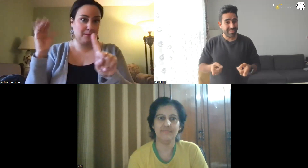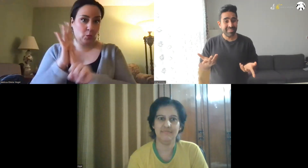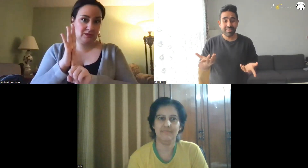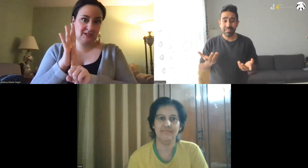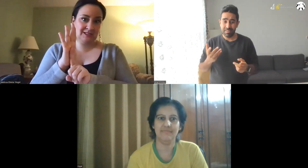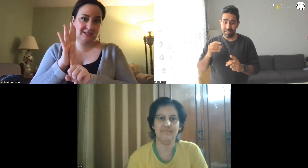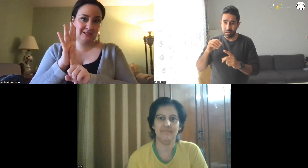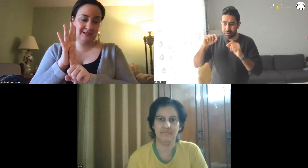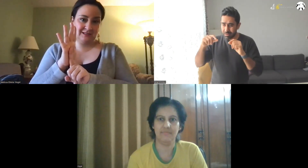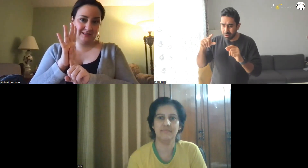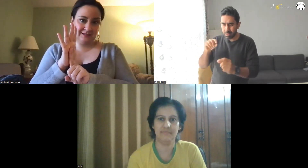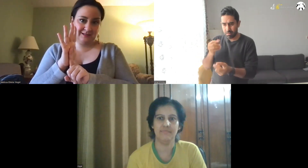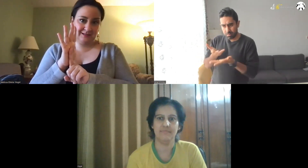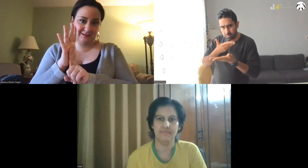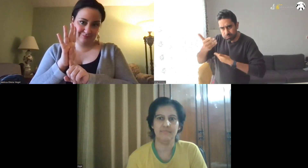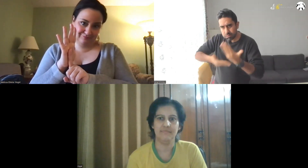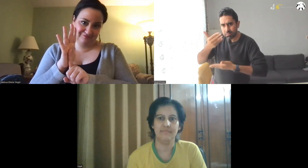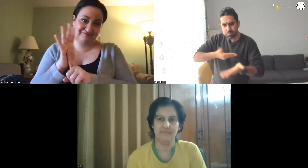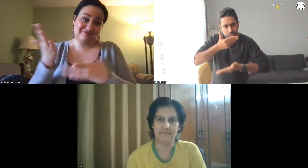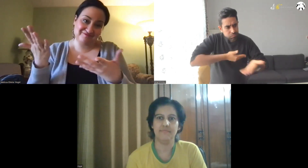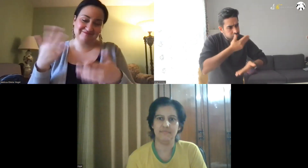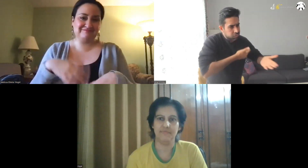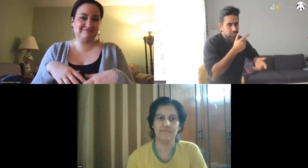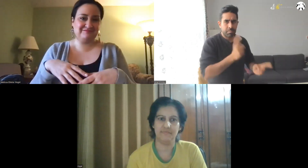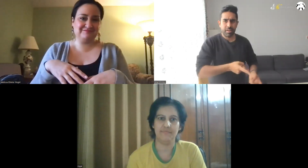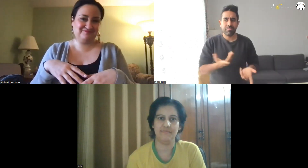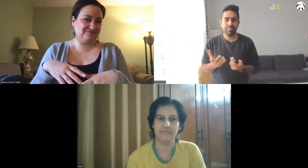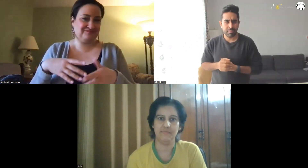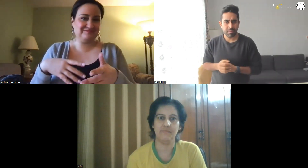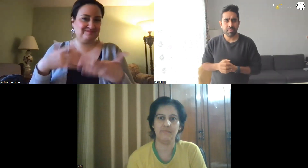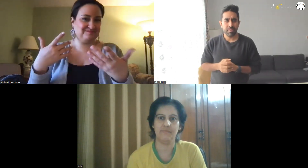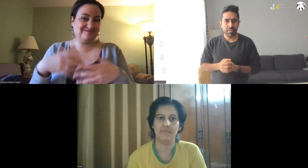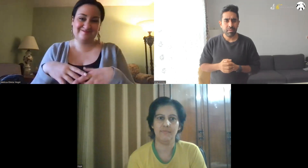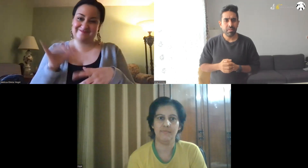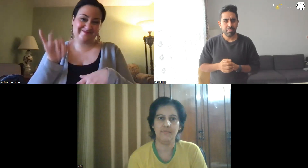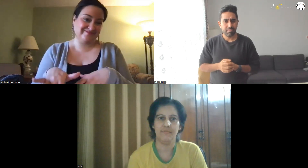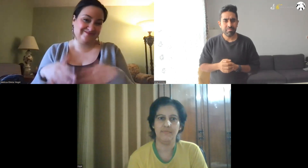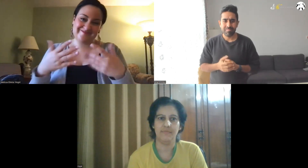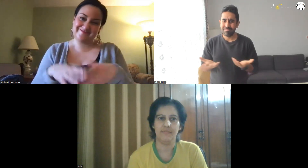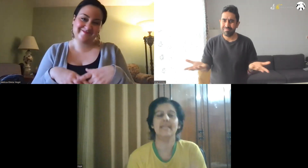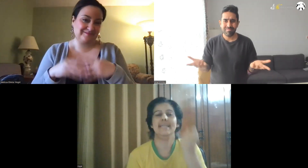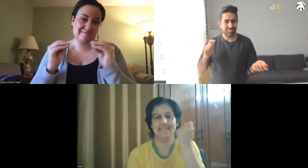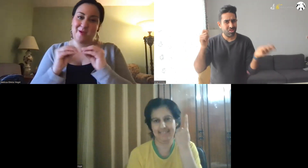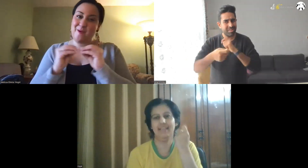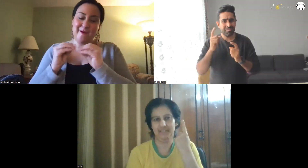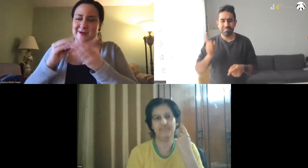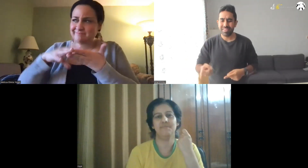time. Third thing, more education and letting people know. I mean, you have to expose them to more and